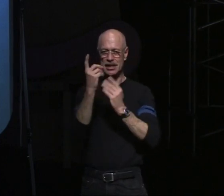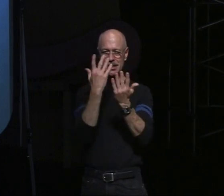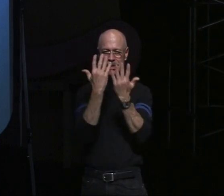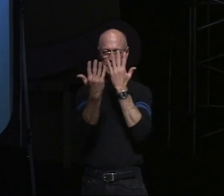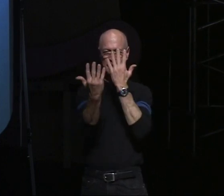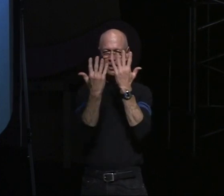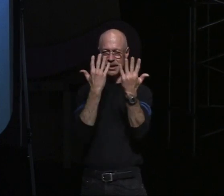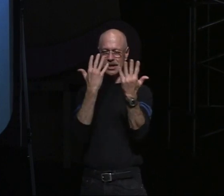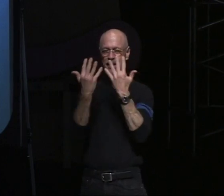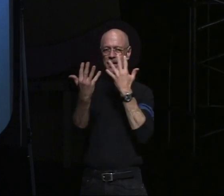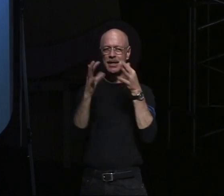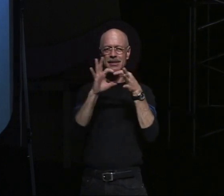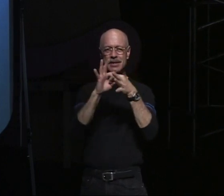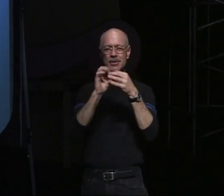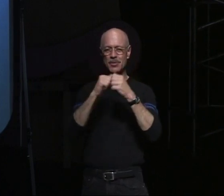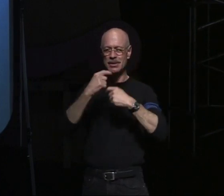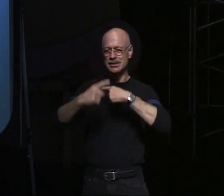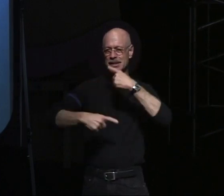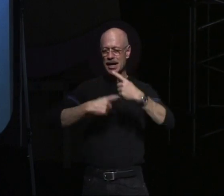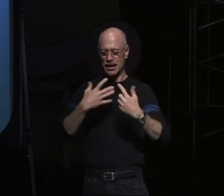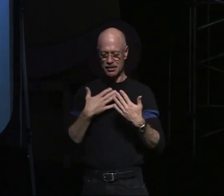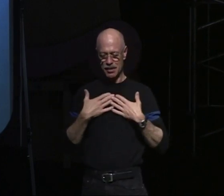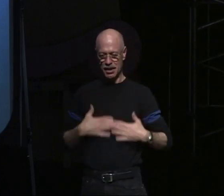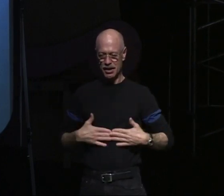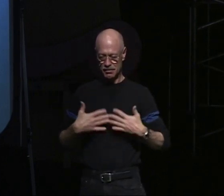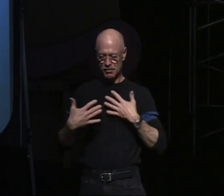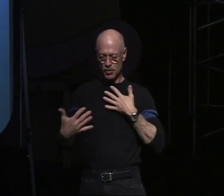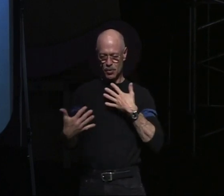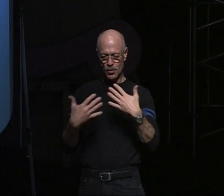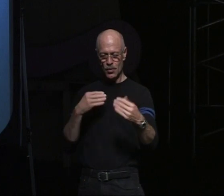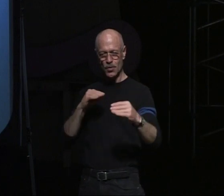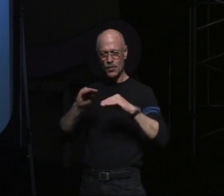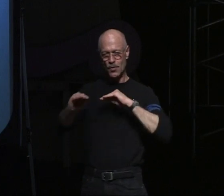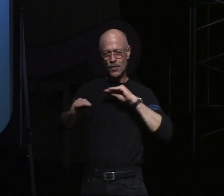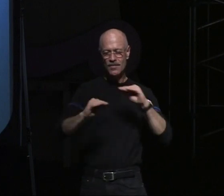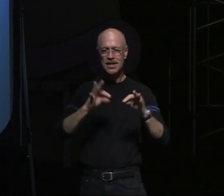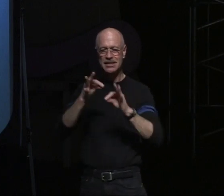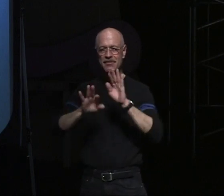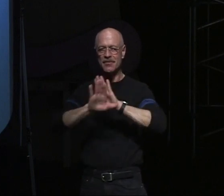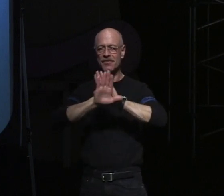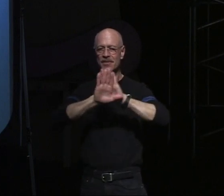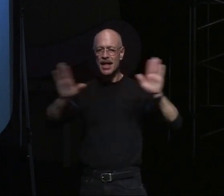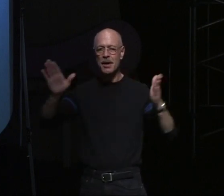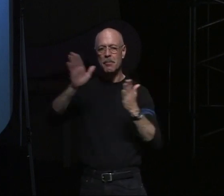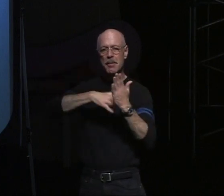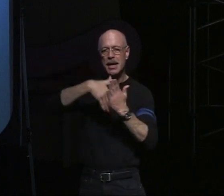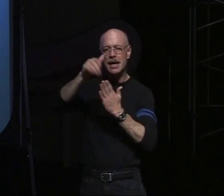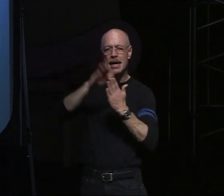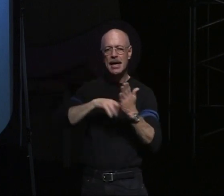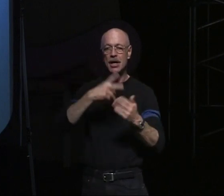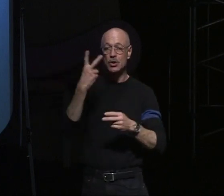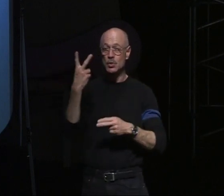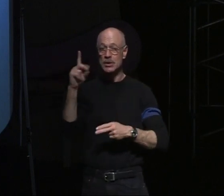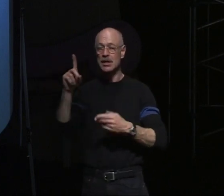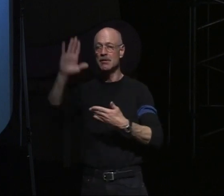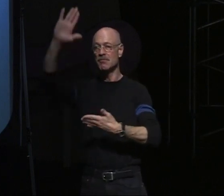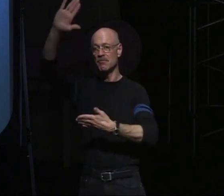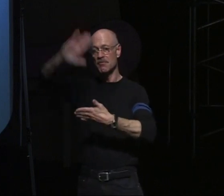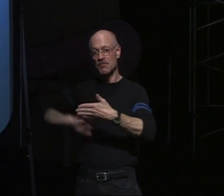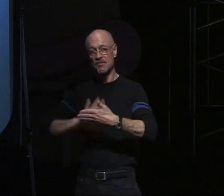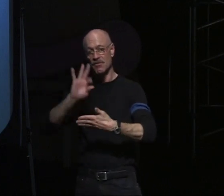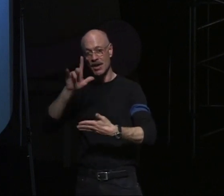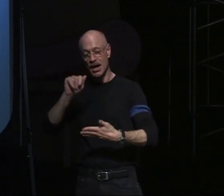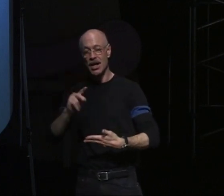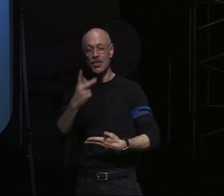wood, and textile, and I use that to make 3D effects in order to use the sign language and the deaf